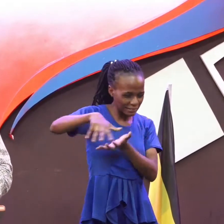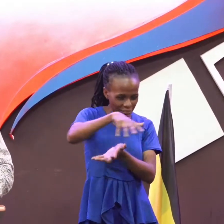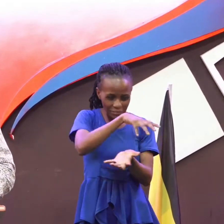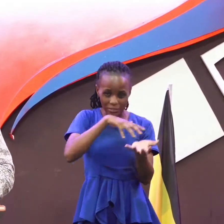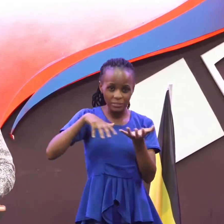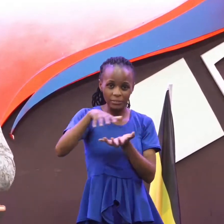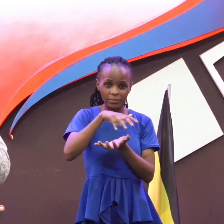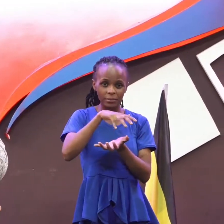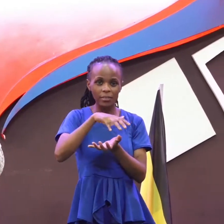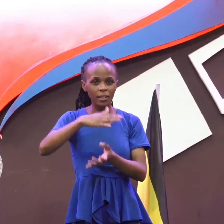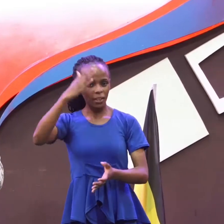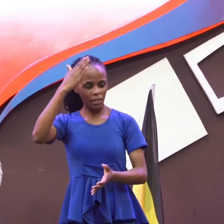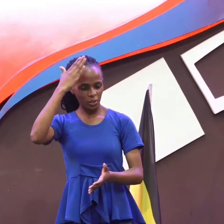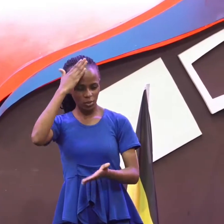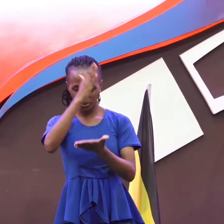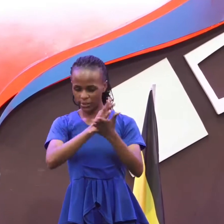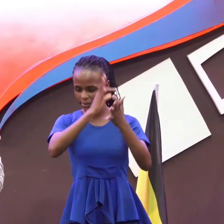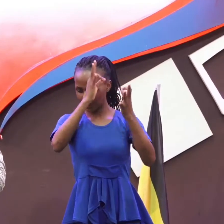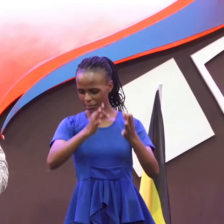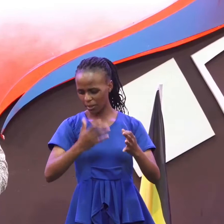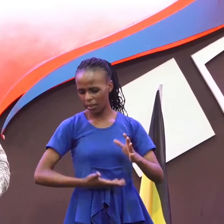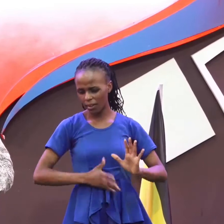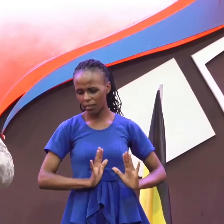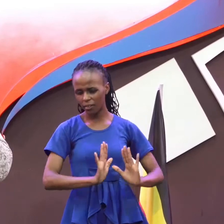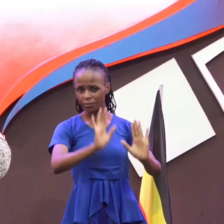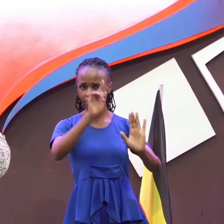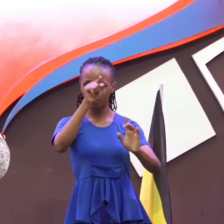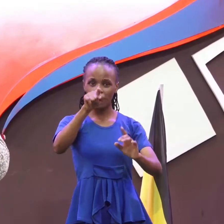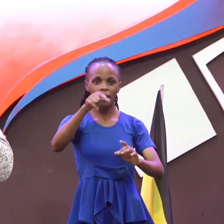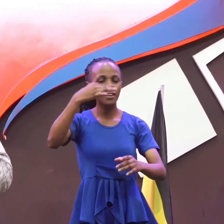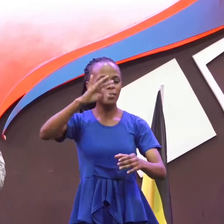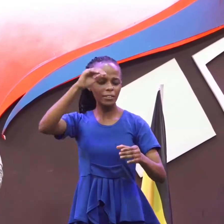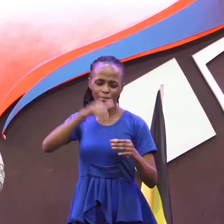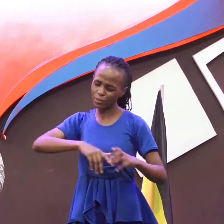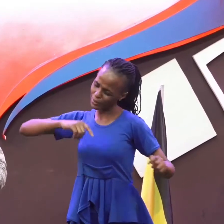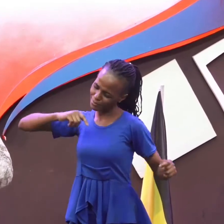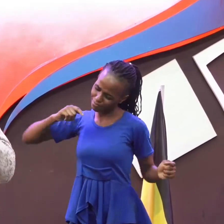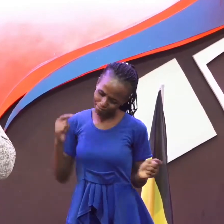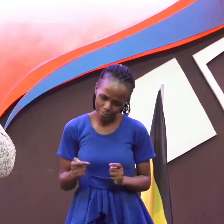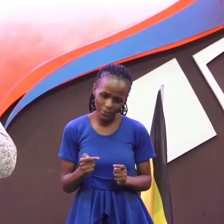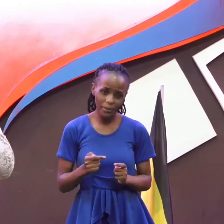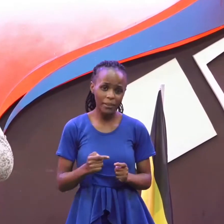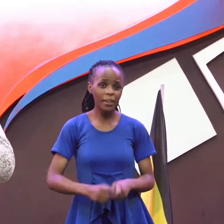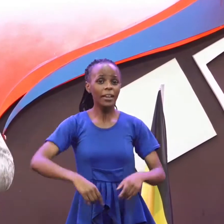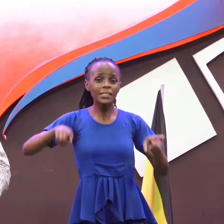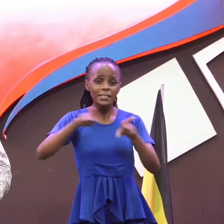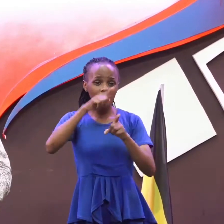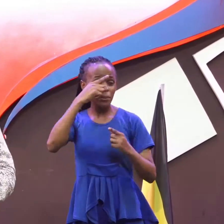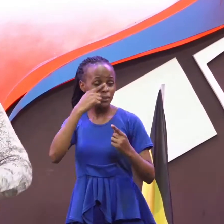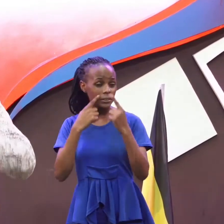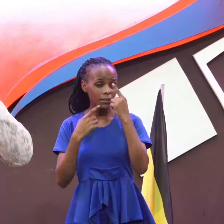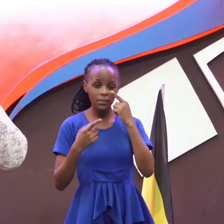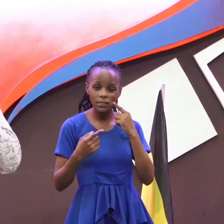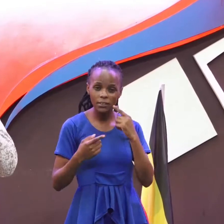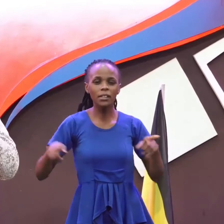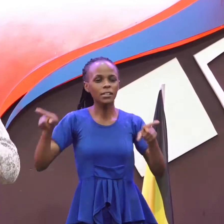you're puzzled. Manya waliwo ekikuvuddeko. Just know something has departed. Ne waba mu bulumi. But even though you're in pain. Ne waba mu maziga. Let it be your